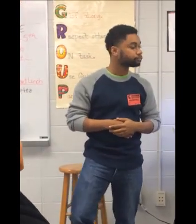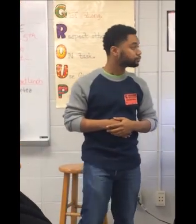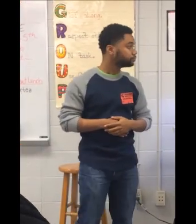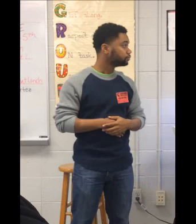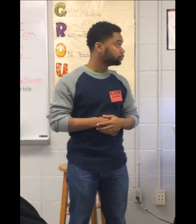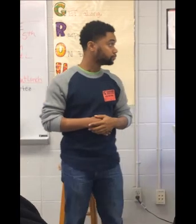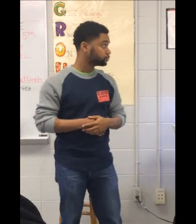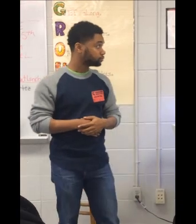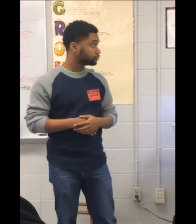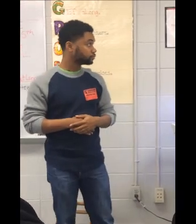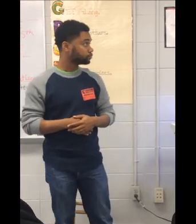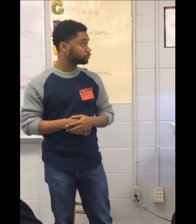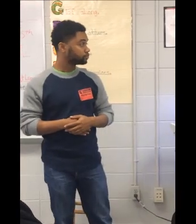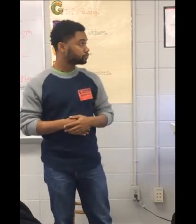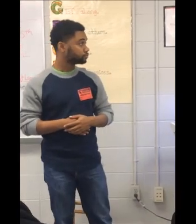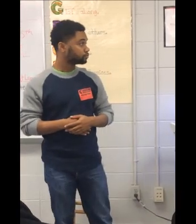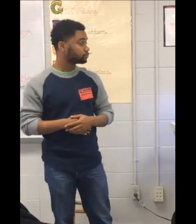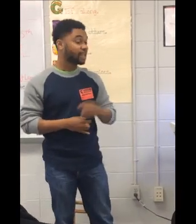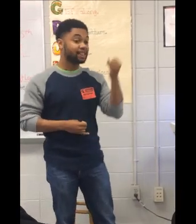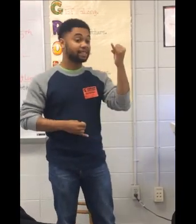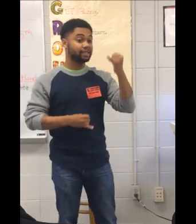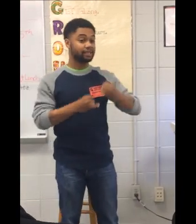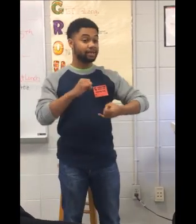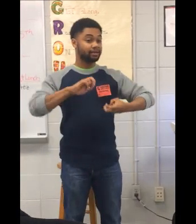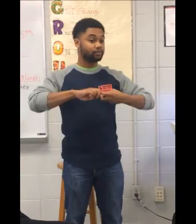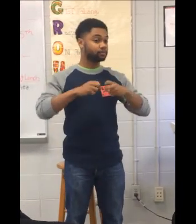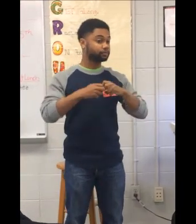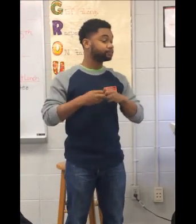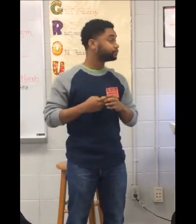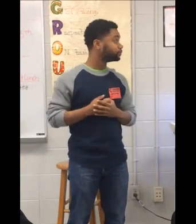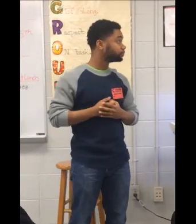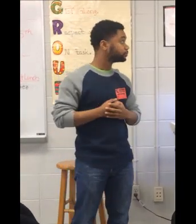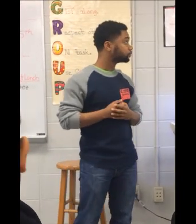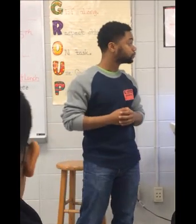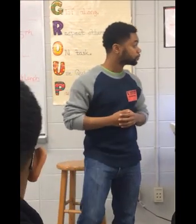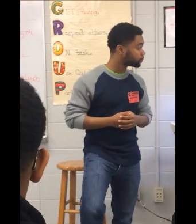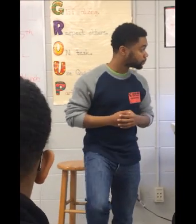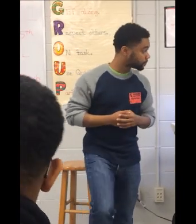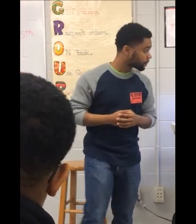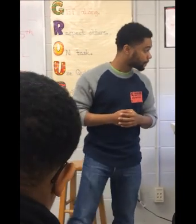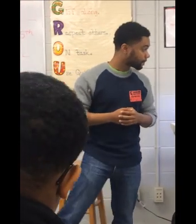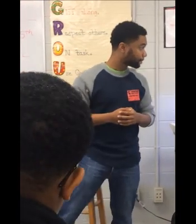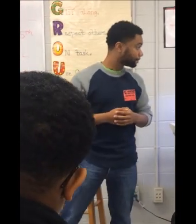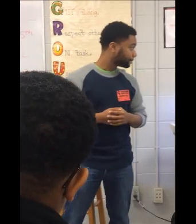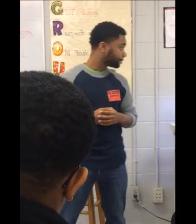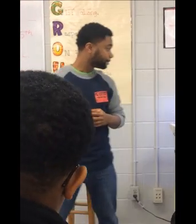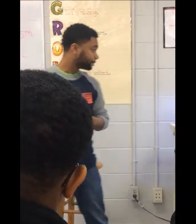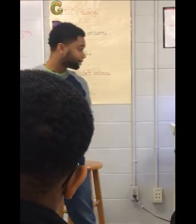Okay. Last one. You had a couple